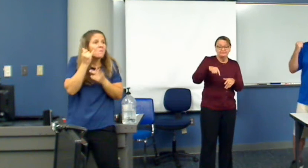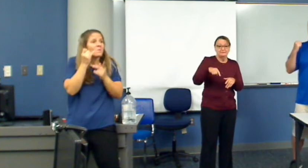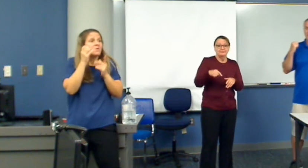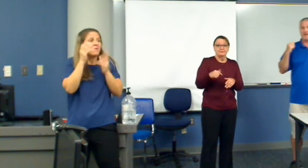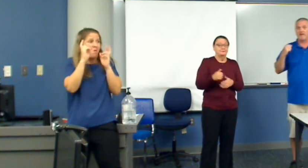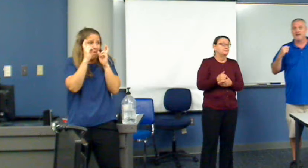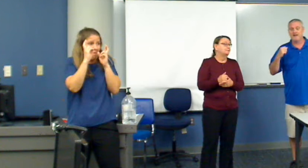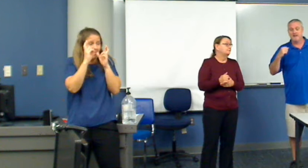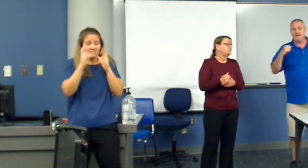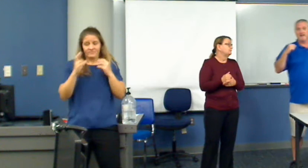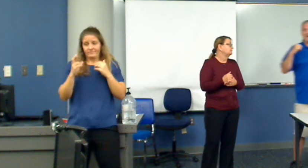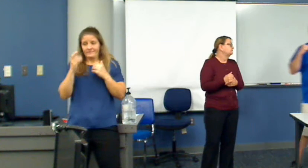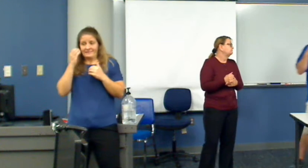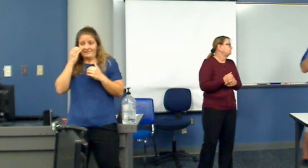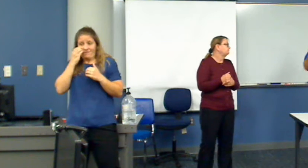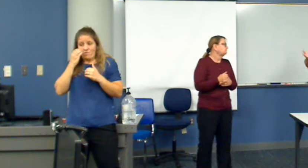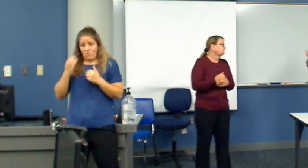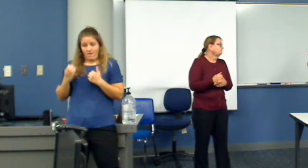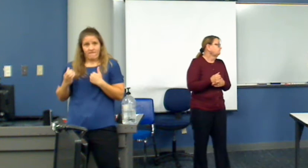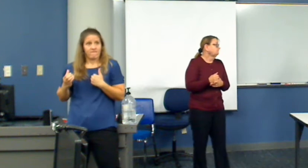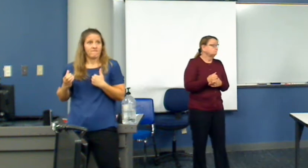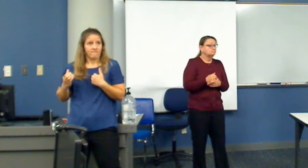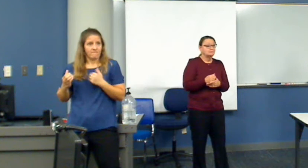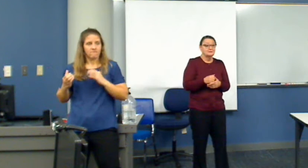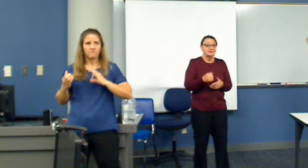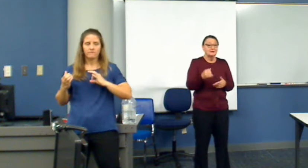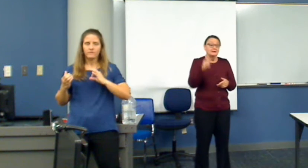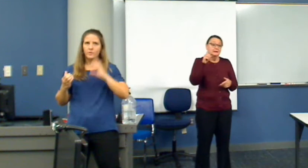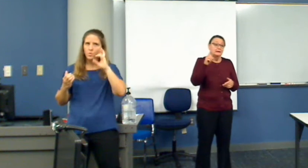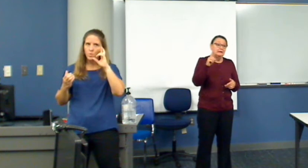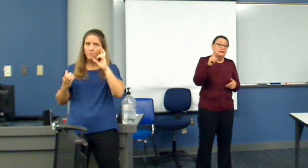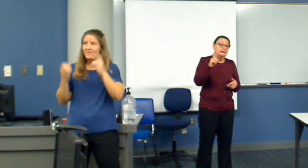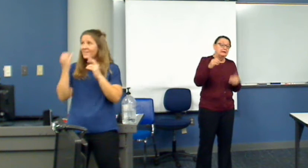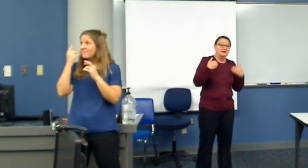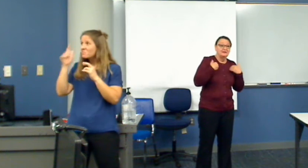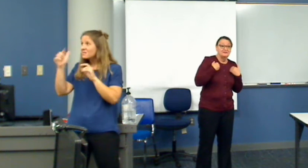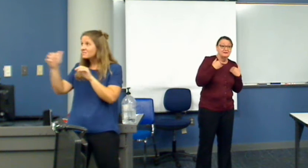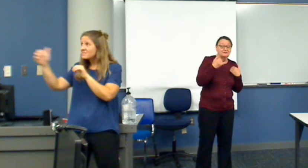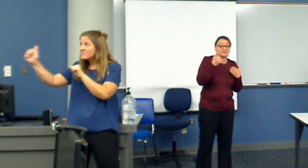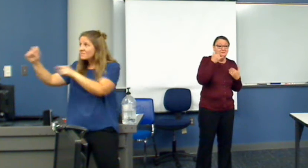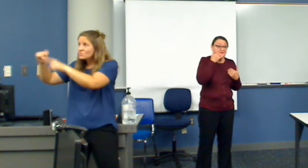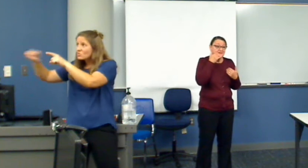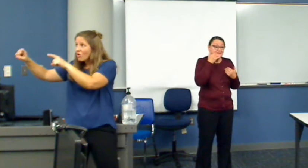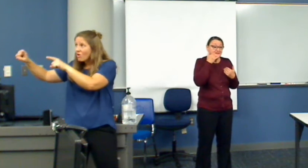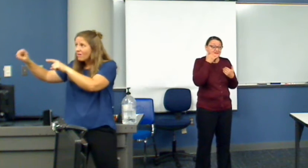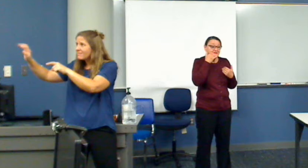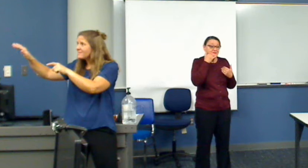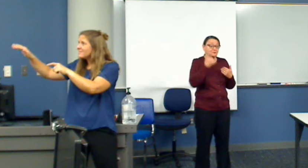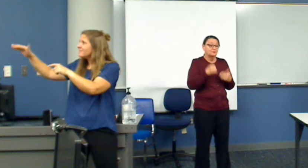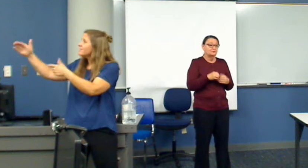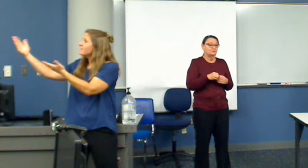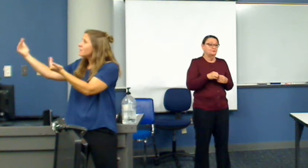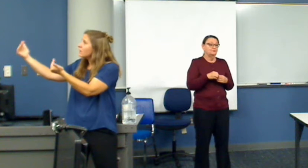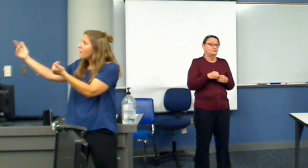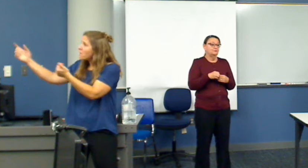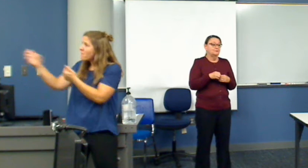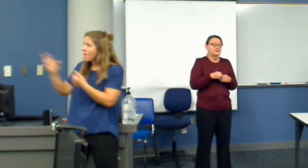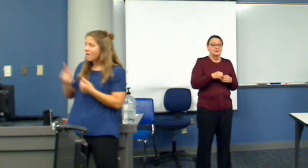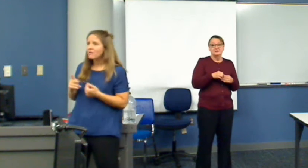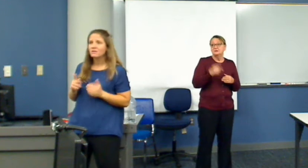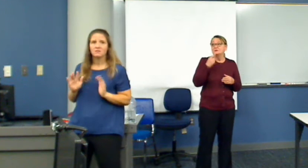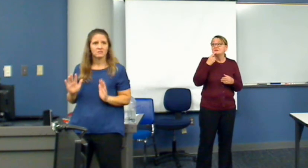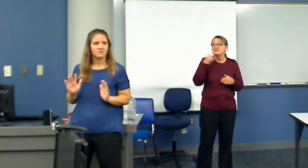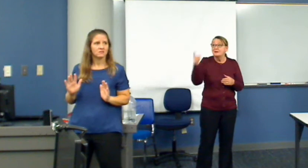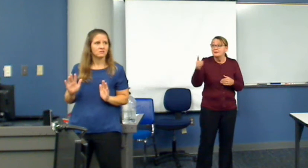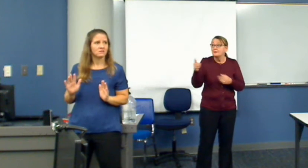phone, they call right there. But if they have to leave, tell them to come back, because that's the only way you're going to really be assured that they